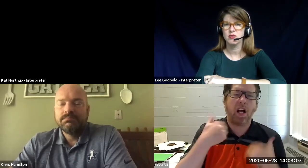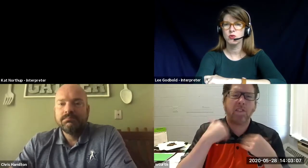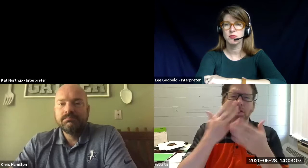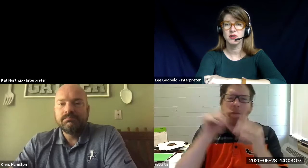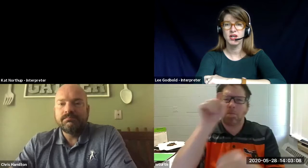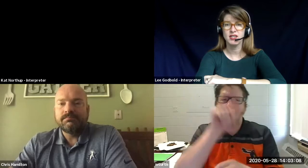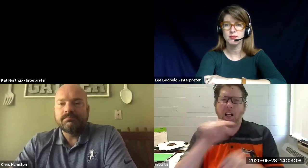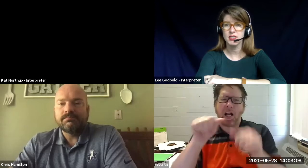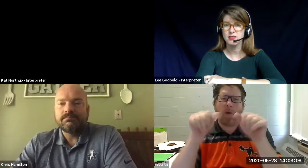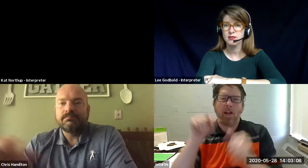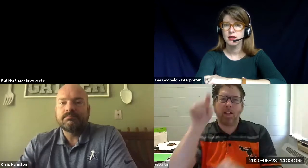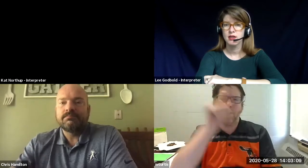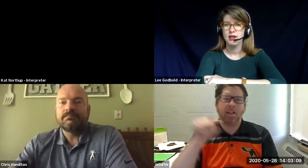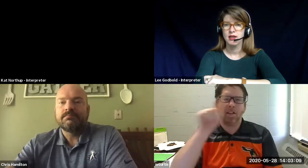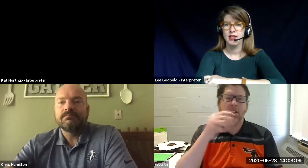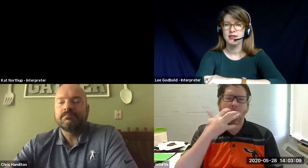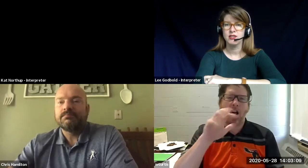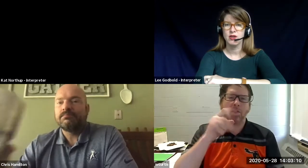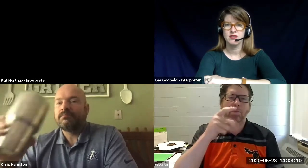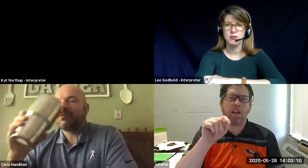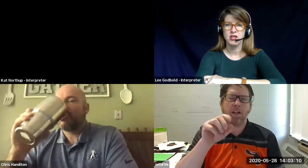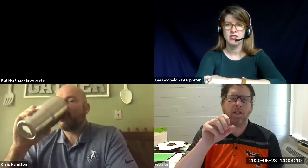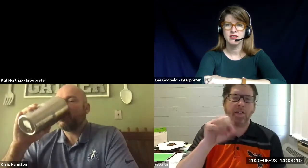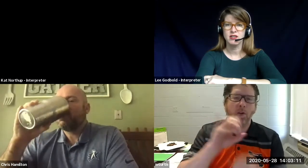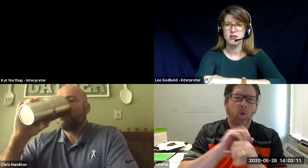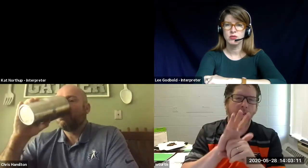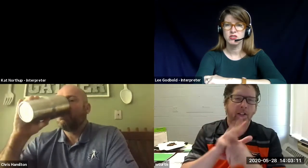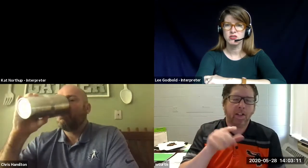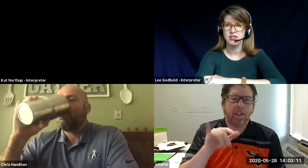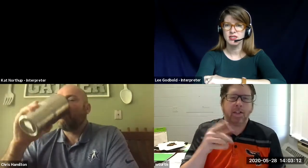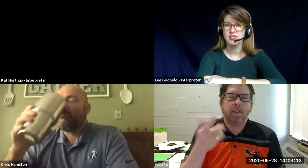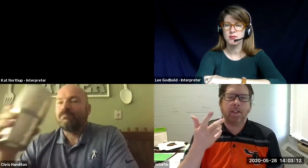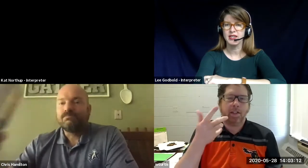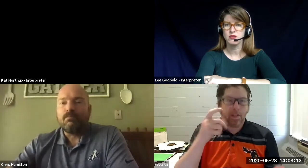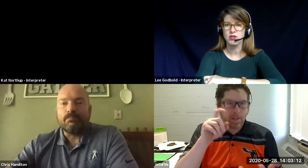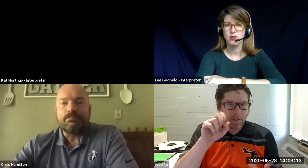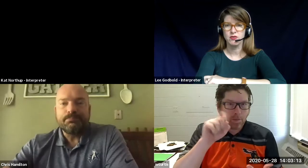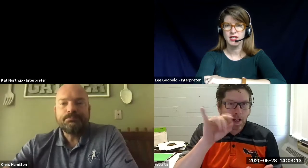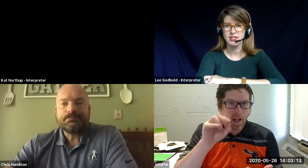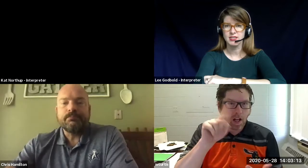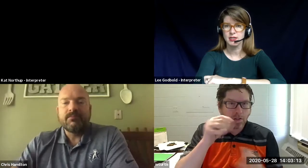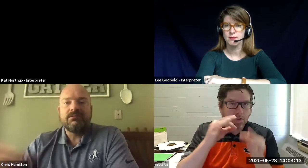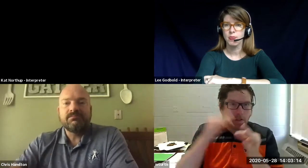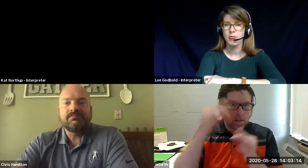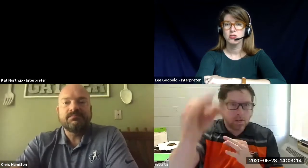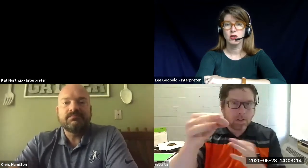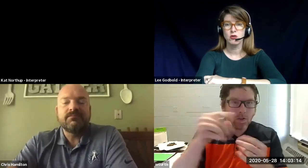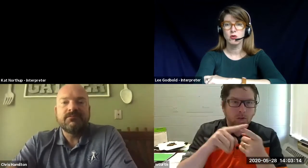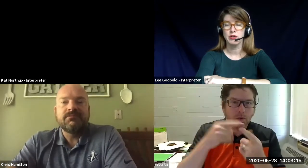was a bit of a hot spot, and they do have some areas there in which they're seeing spikes with COVID-19. So will the